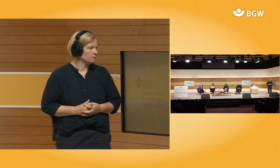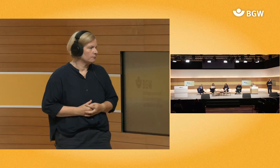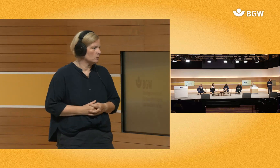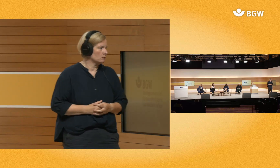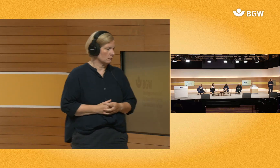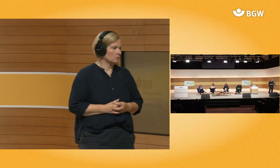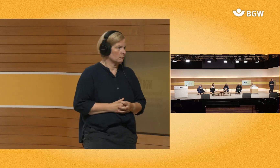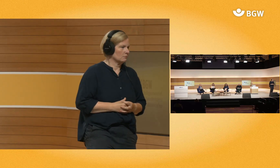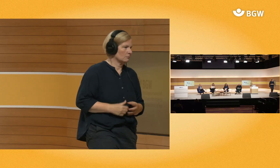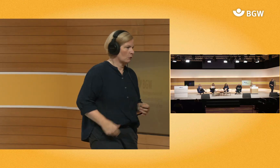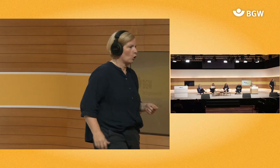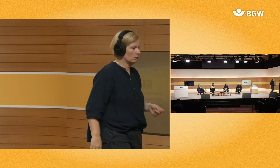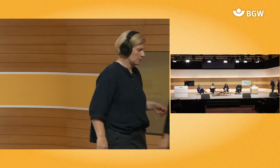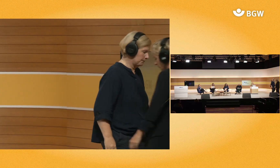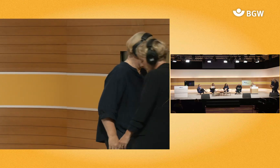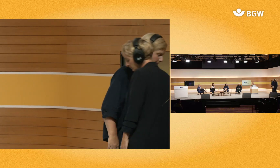back.